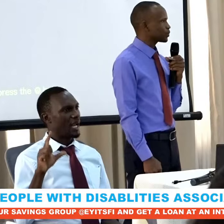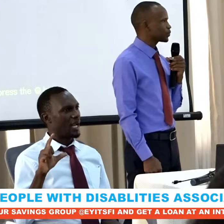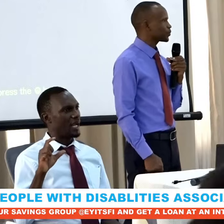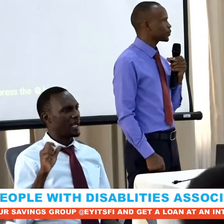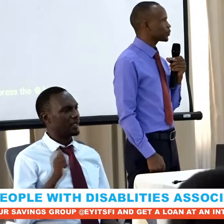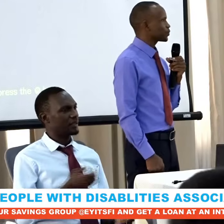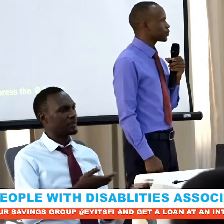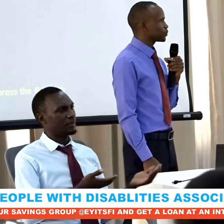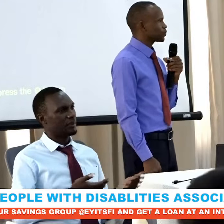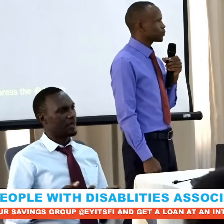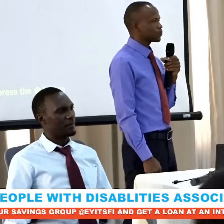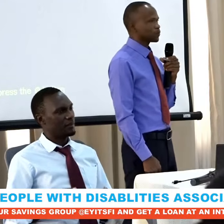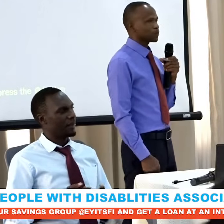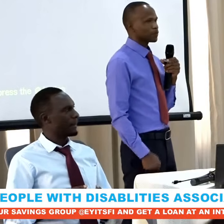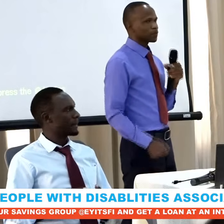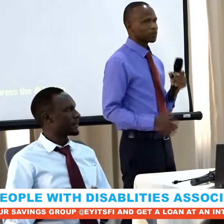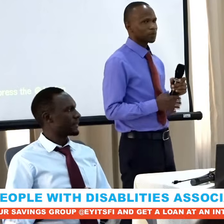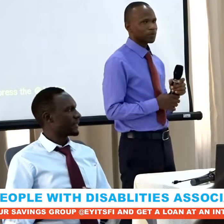welcome.